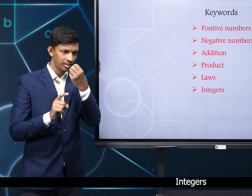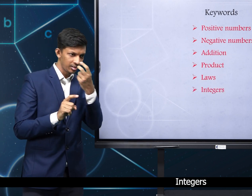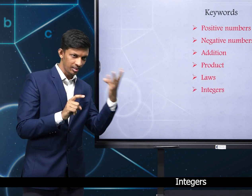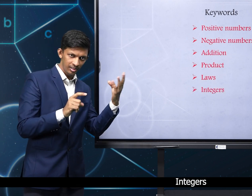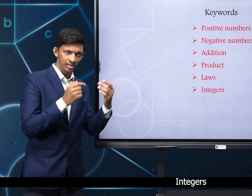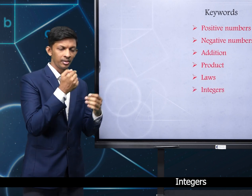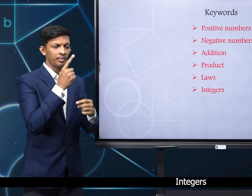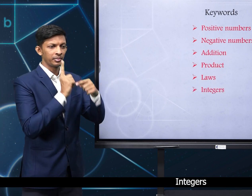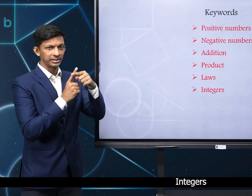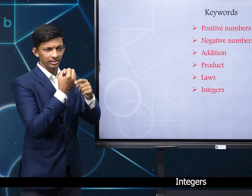integers,